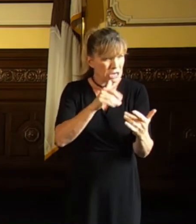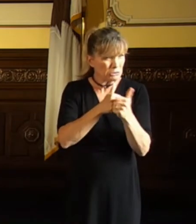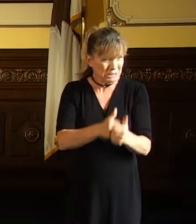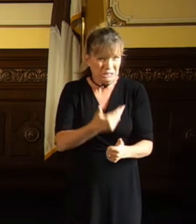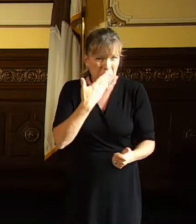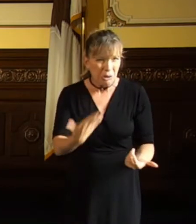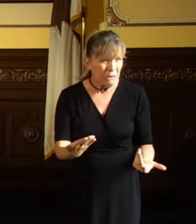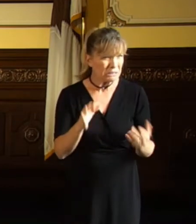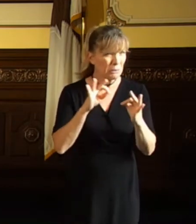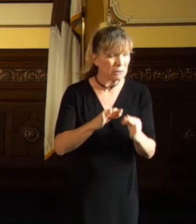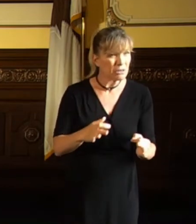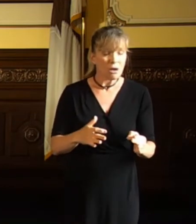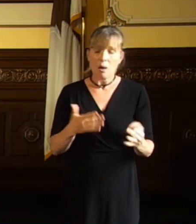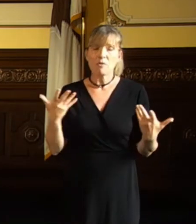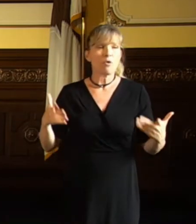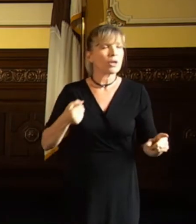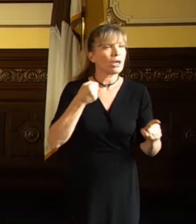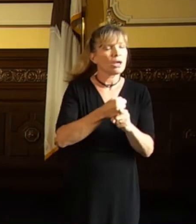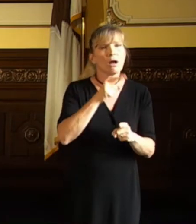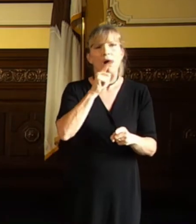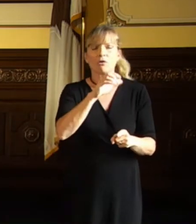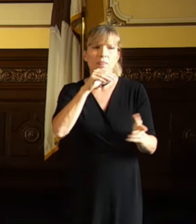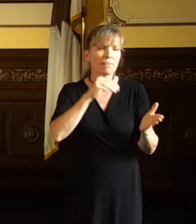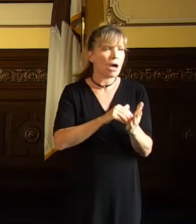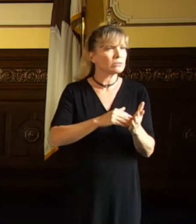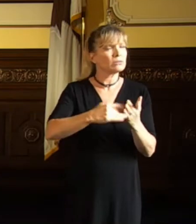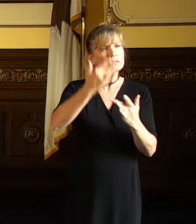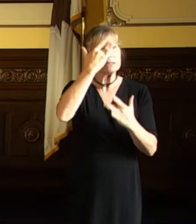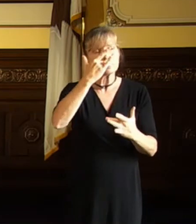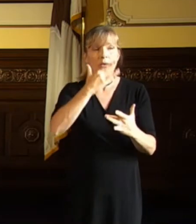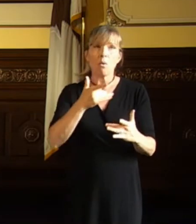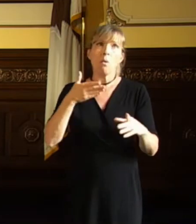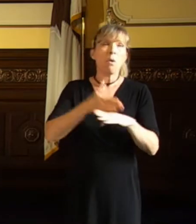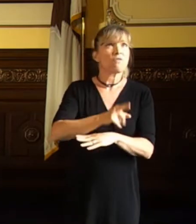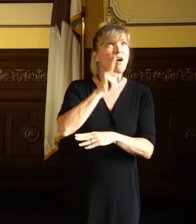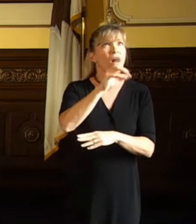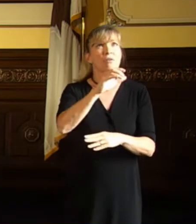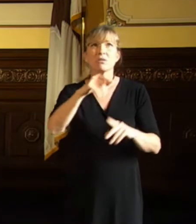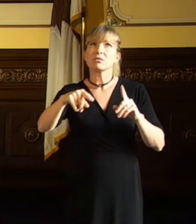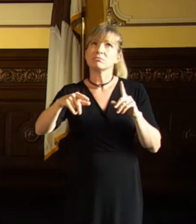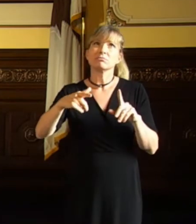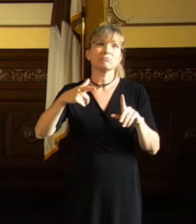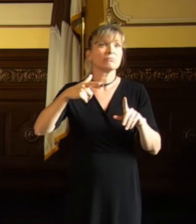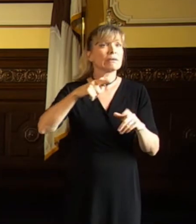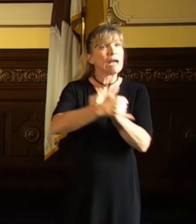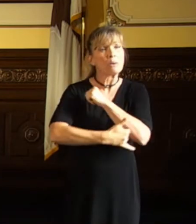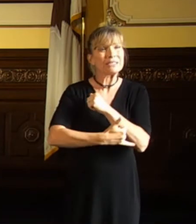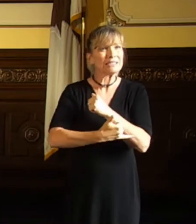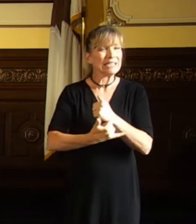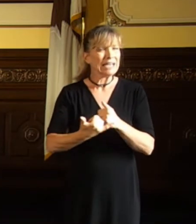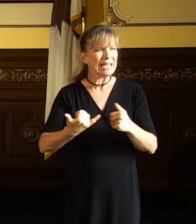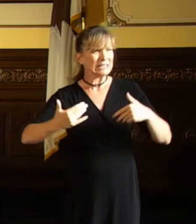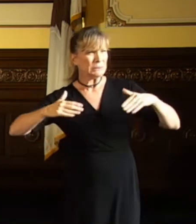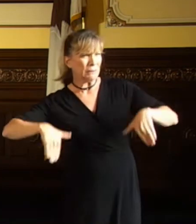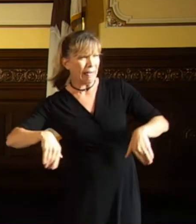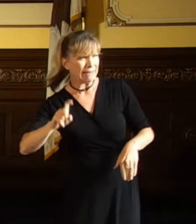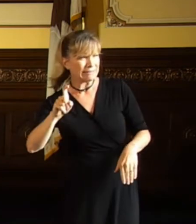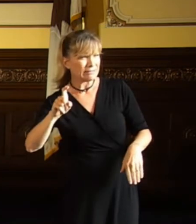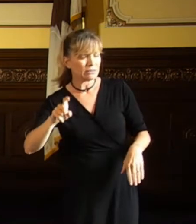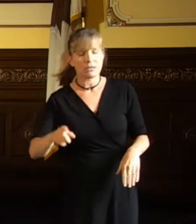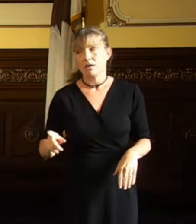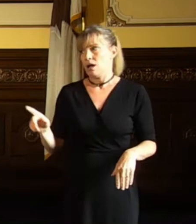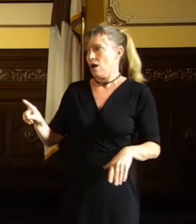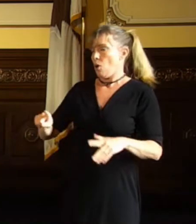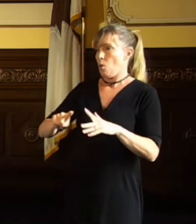point where we've hit 100,000 cases, 100 plus counties? Is it too little too late? Well, let's start